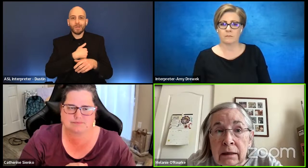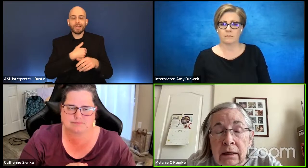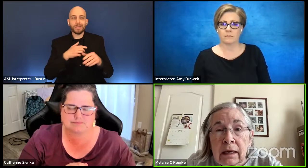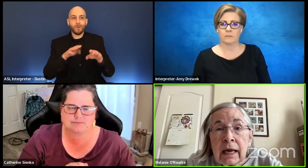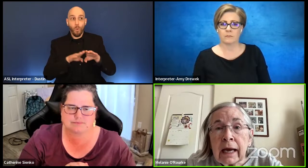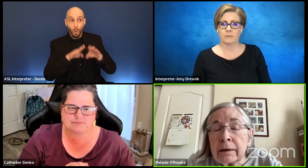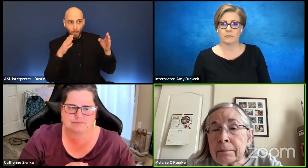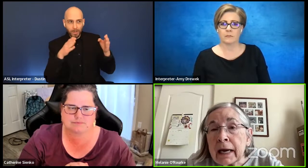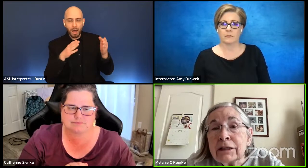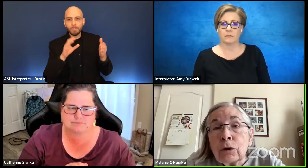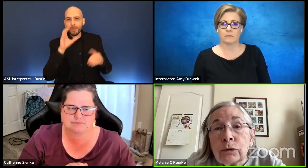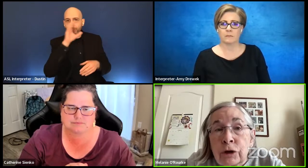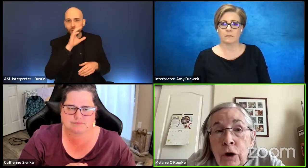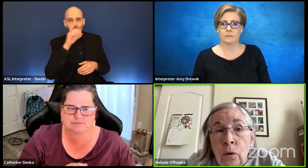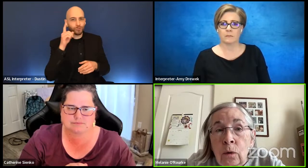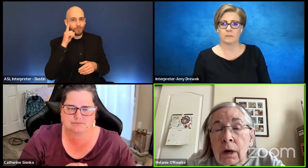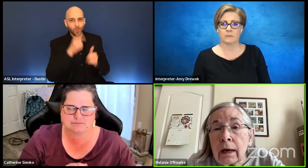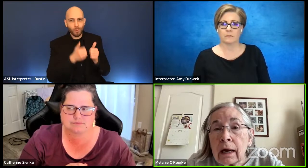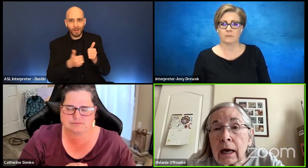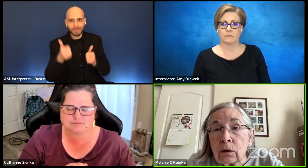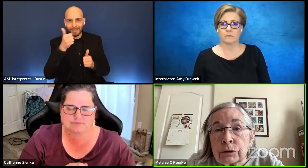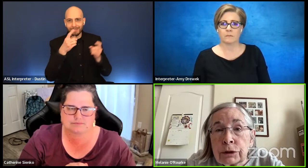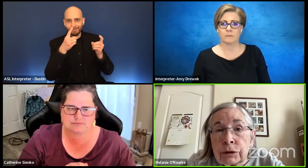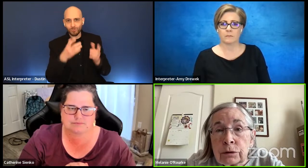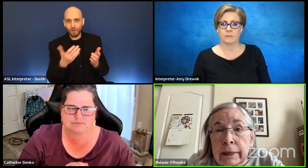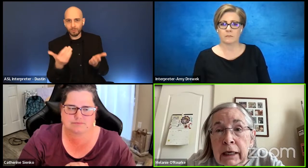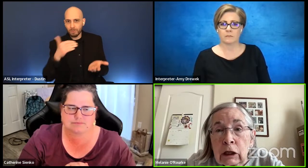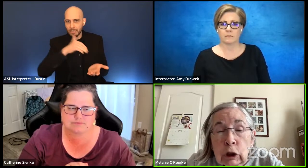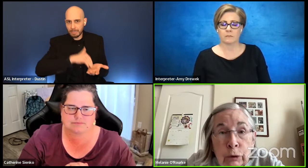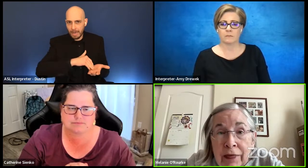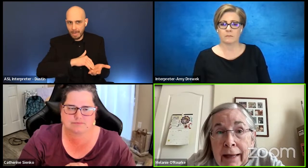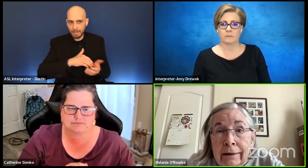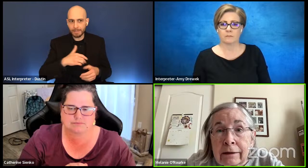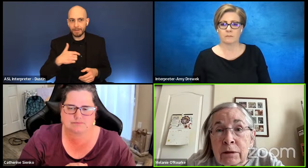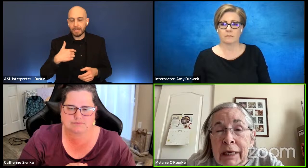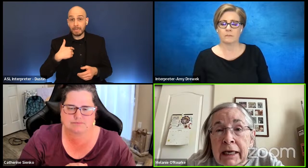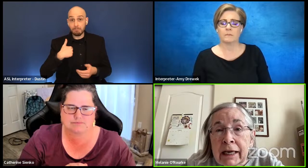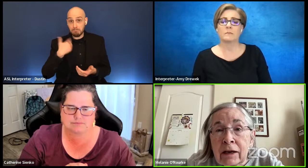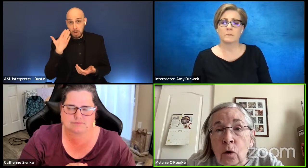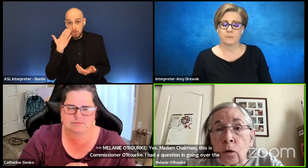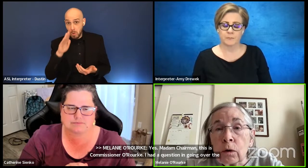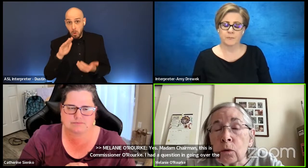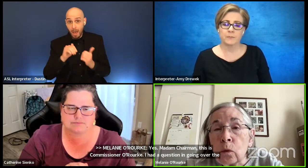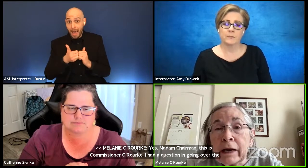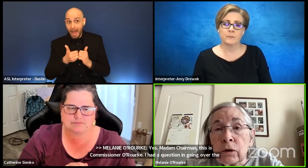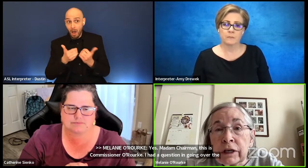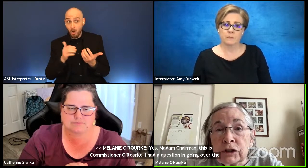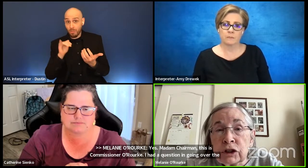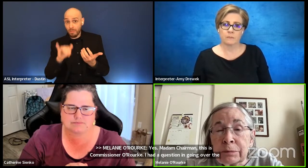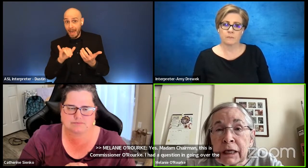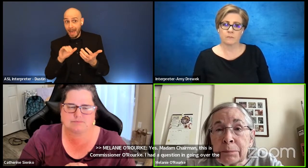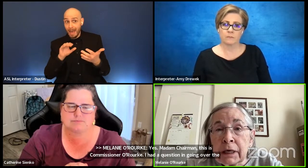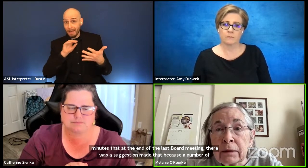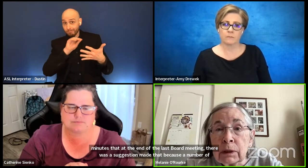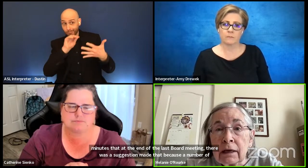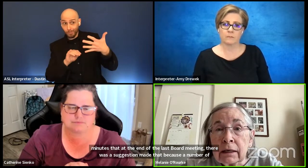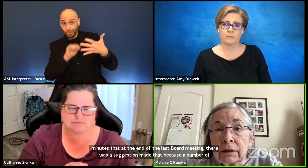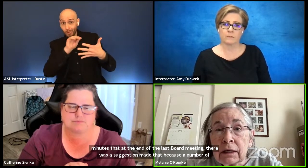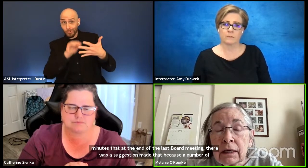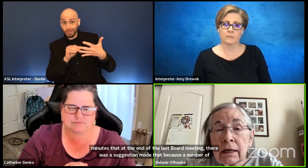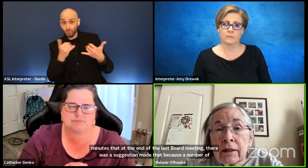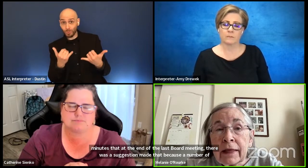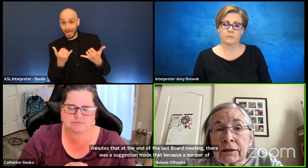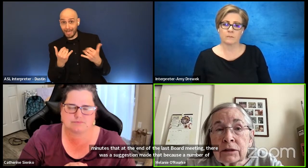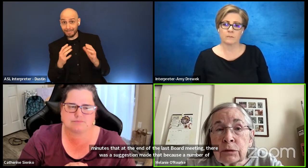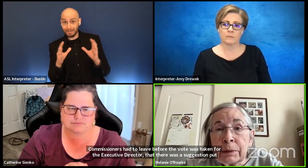up again. I don't know how to include that in the meeting or where it should be, but I would